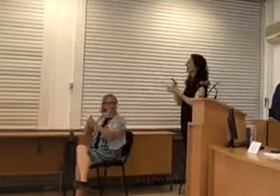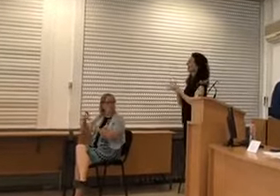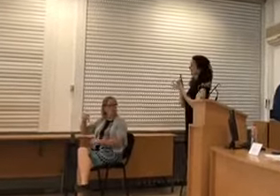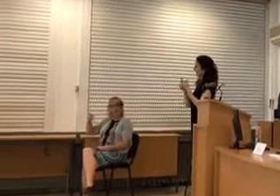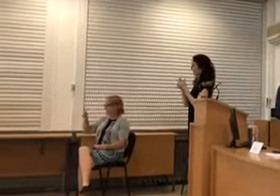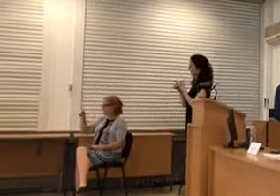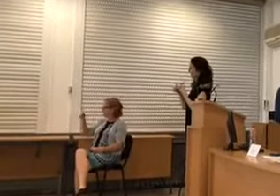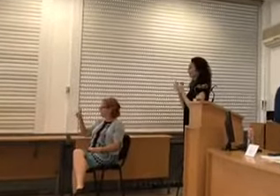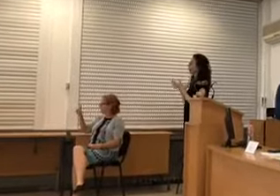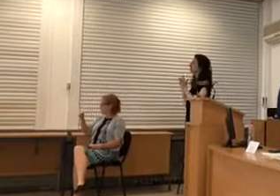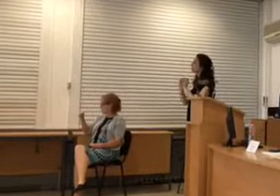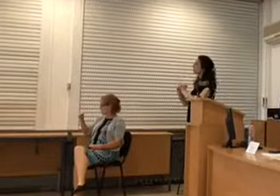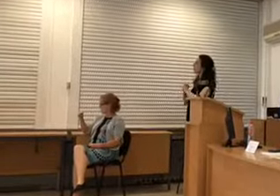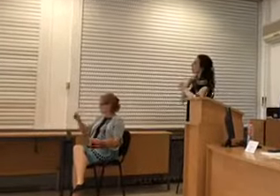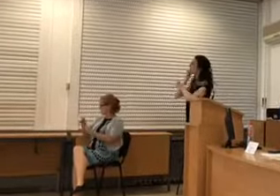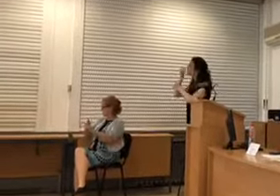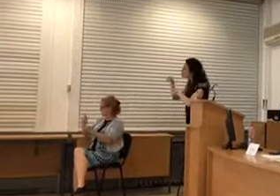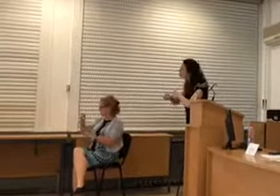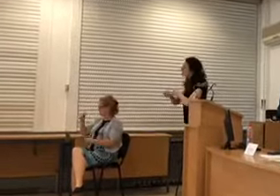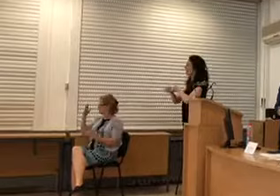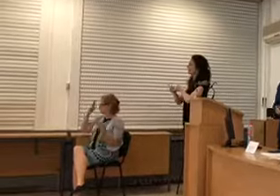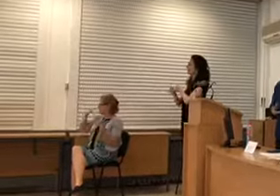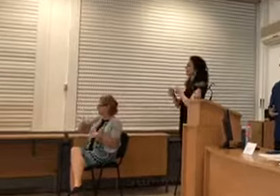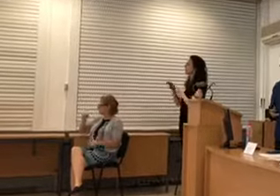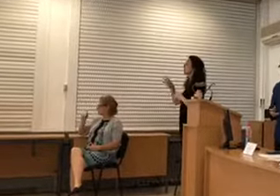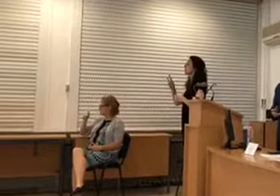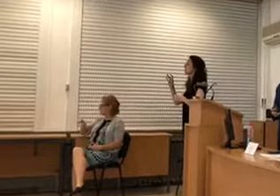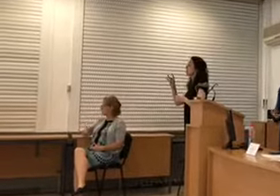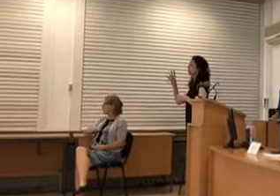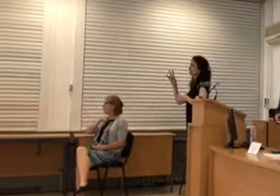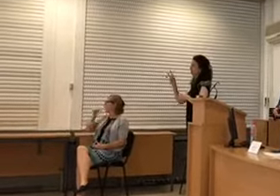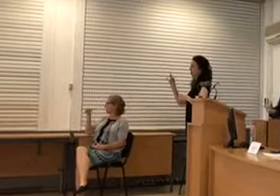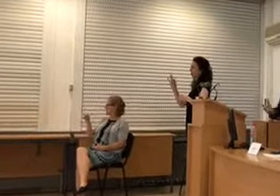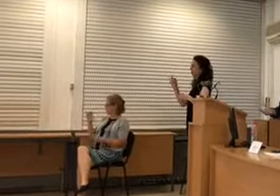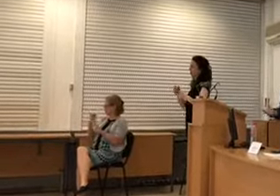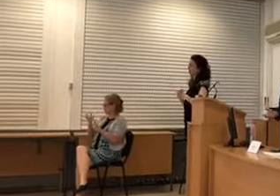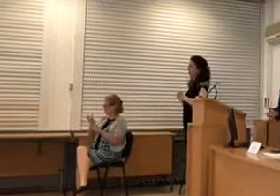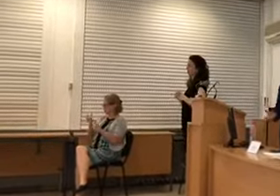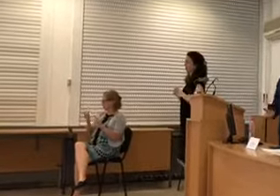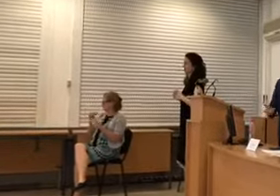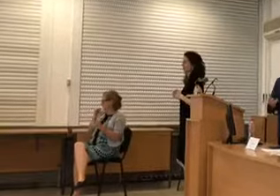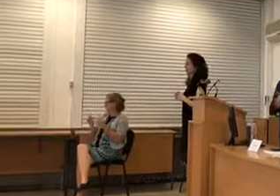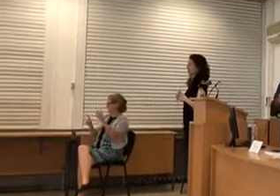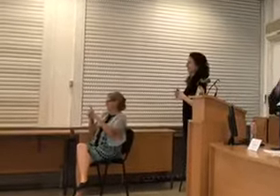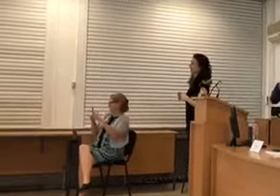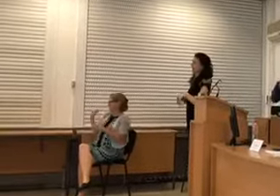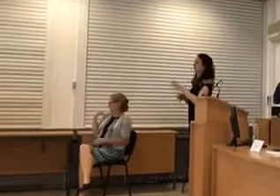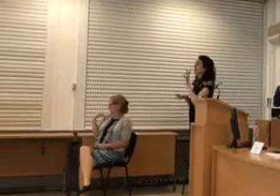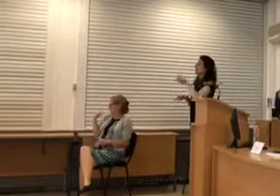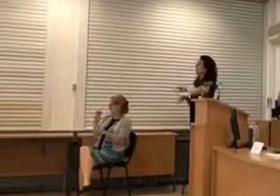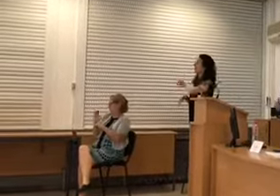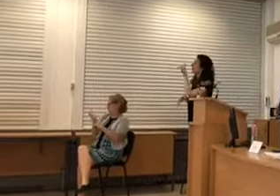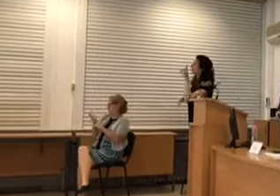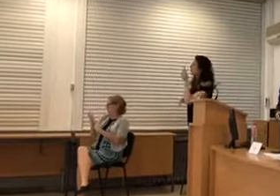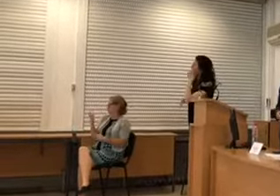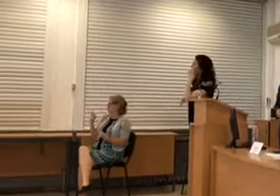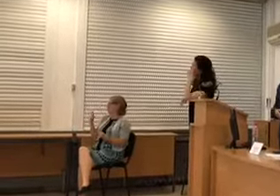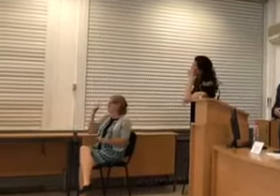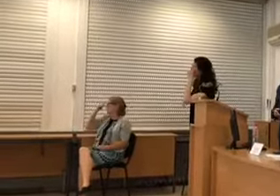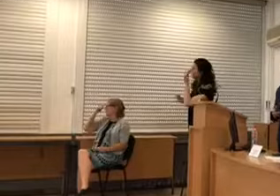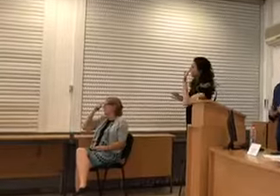the so-called, this is the dark side of another culture which was not existent before. So try to think of this